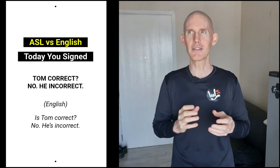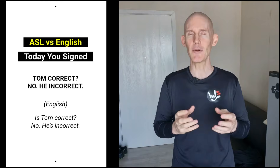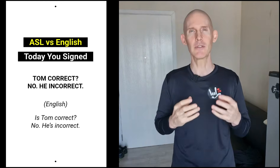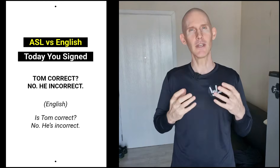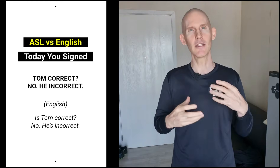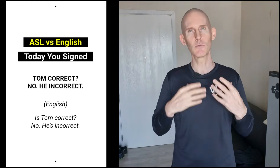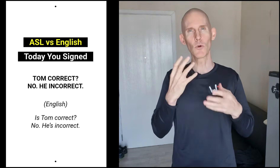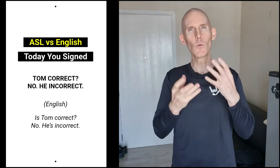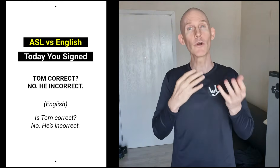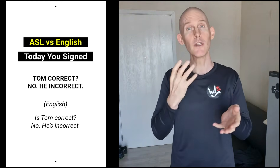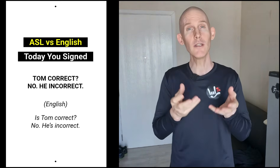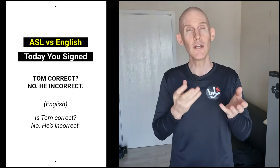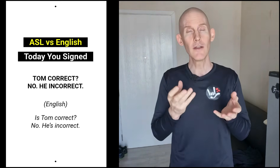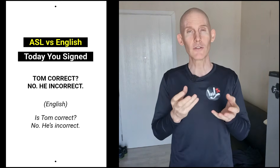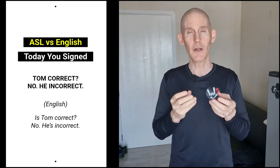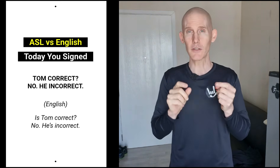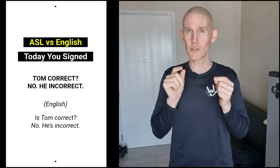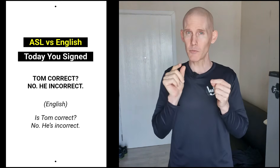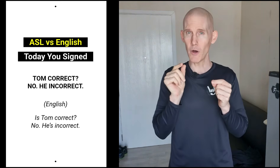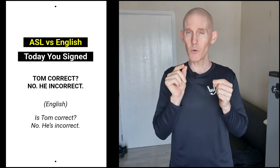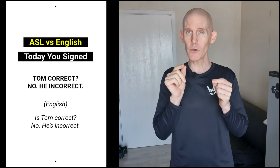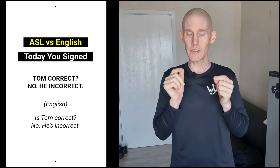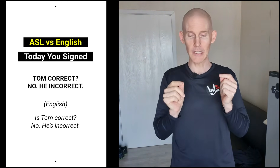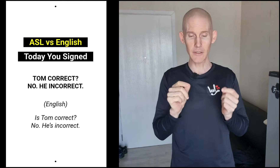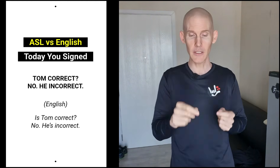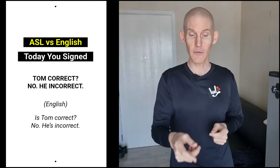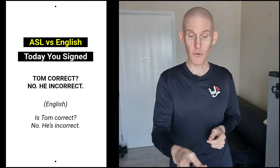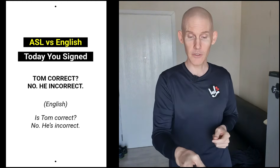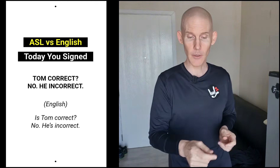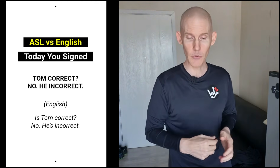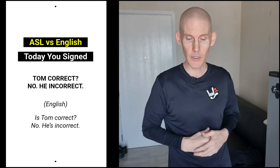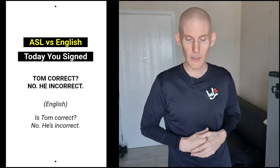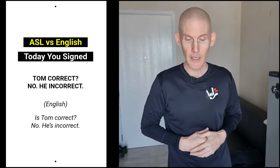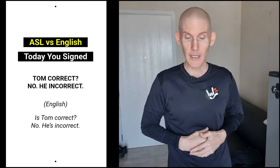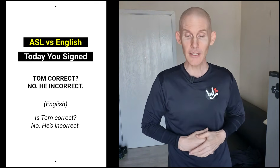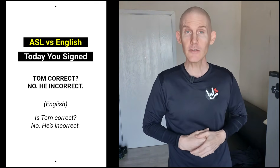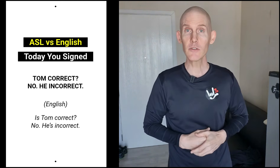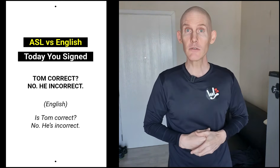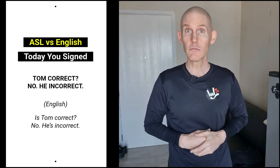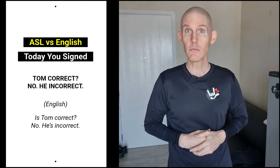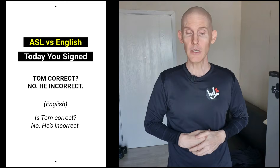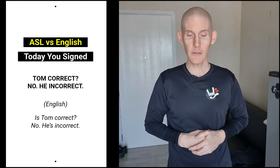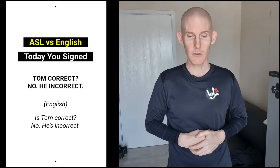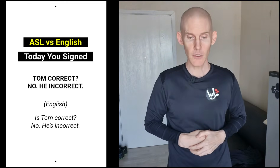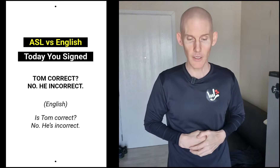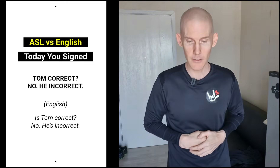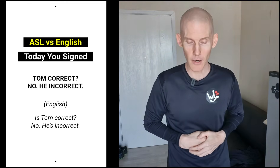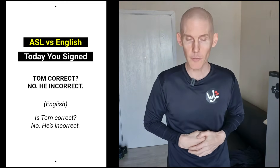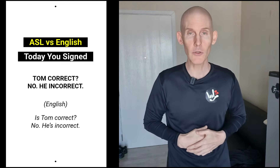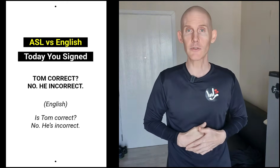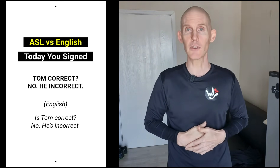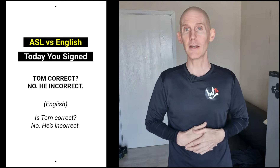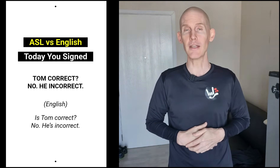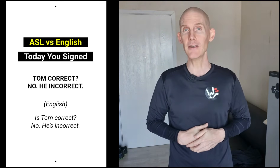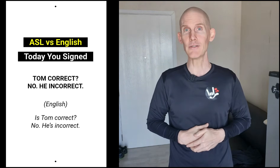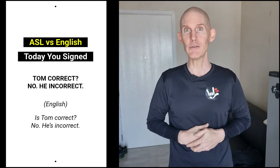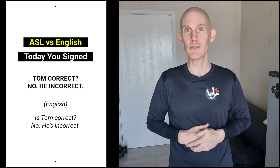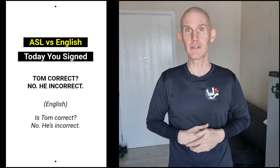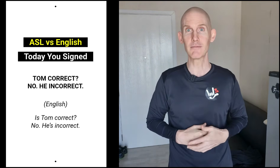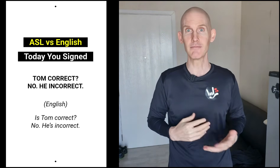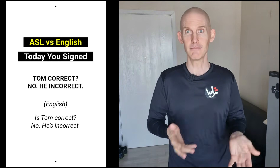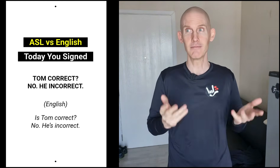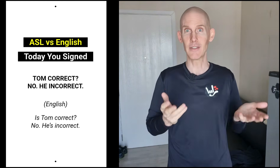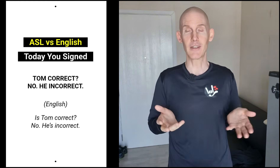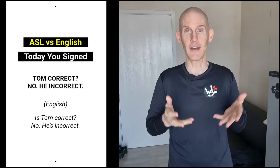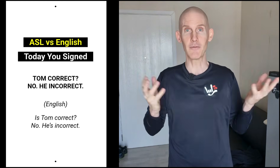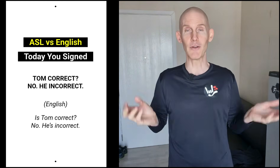English is, I would say it's more wordy. There's a lot of small words that gets in here. For example, here, is, in Tom you don't sign is, you